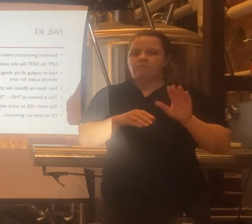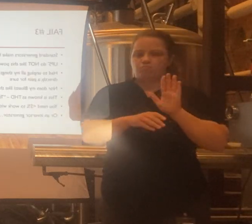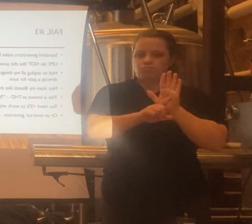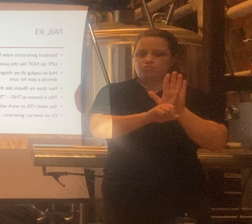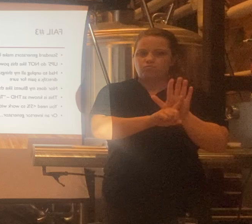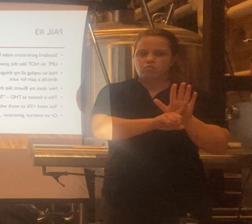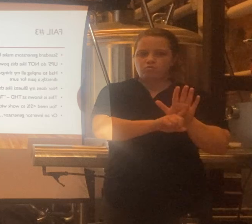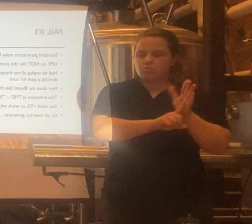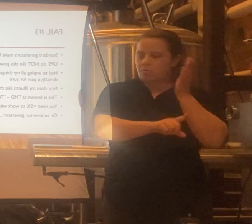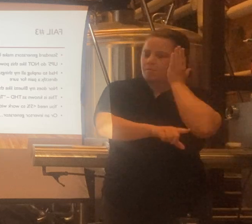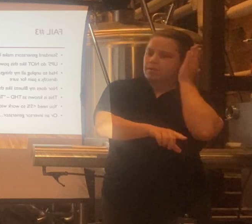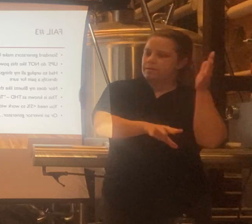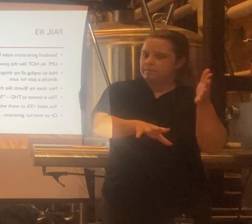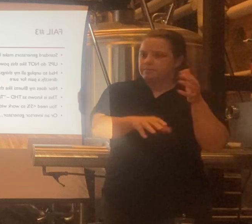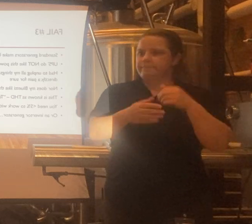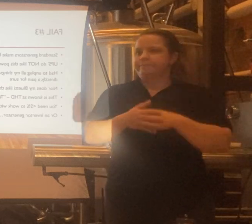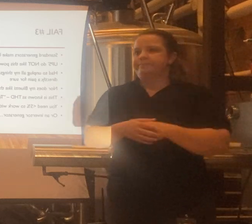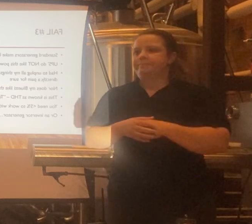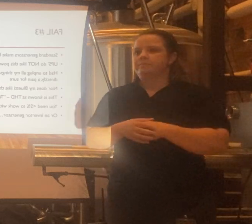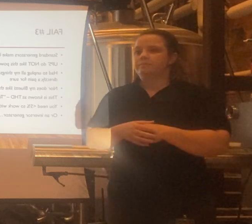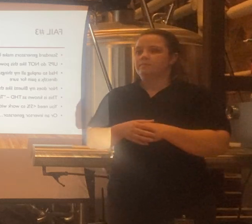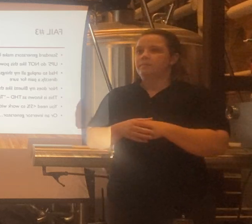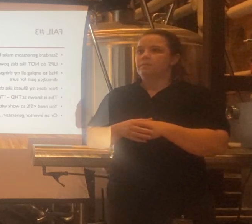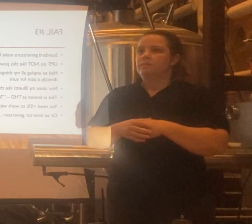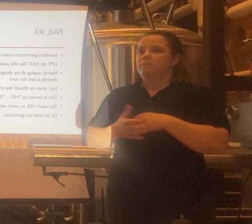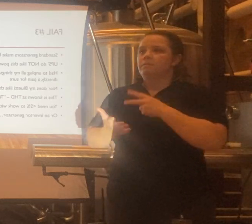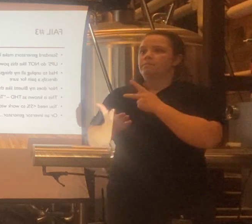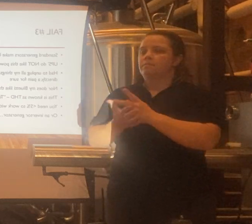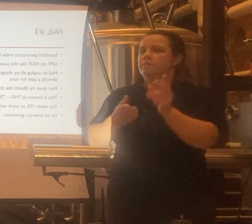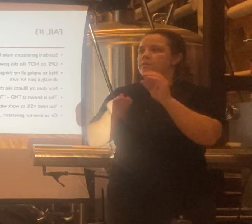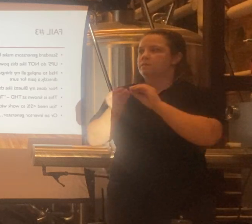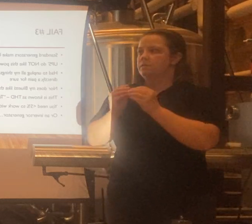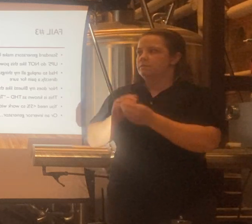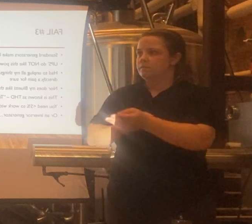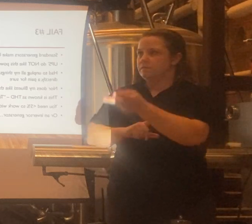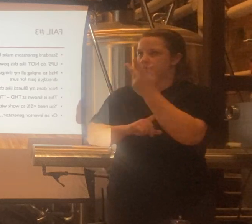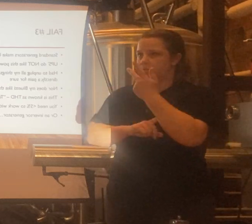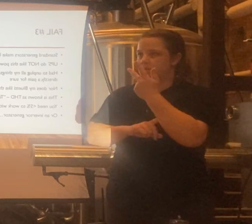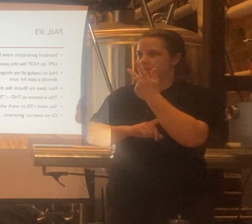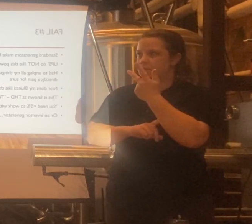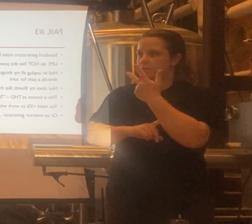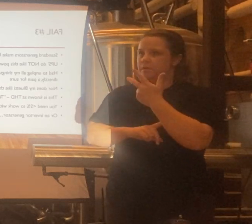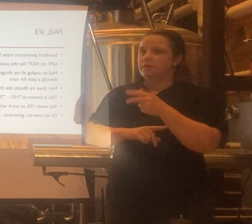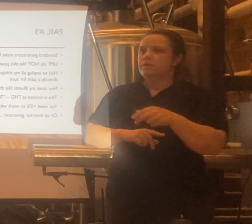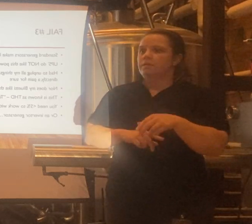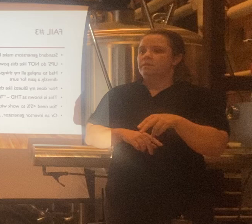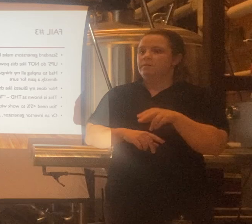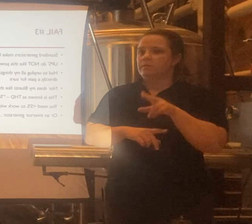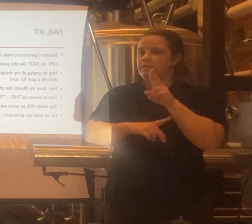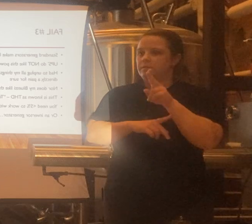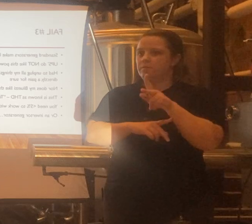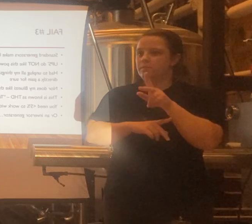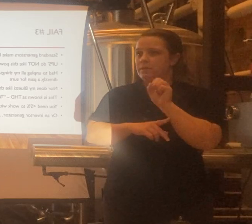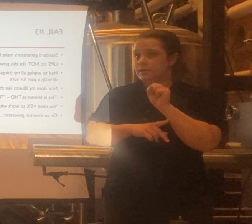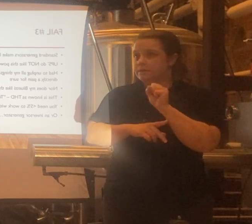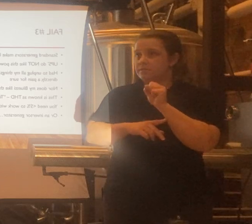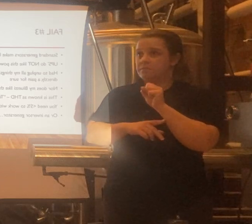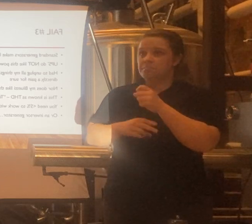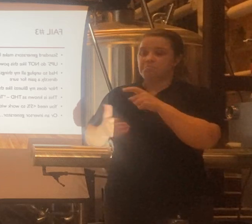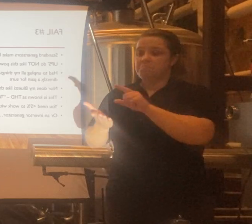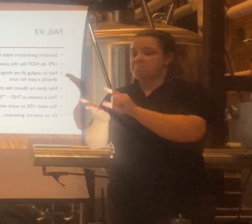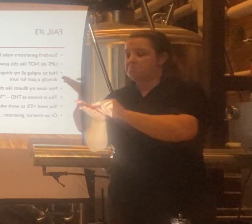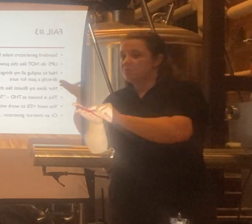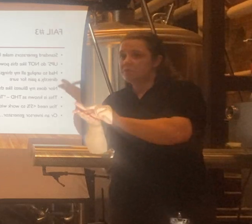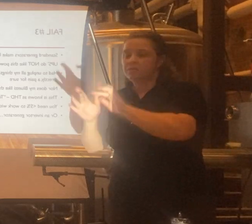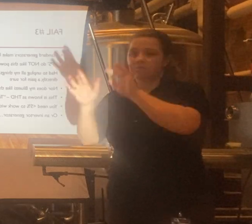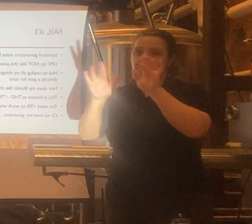3. How many people use UPSs in their house? I've got them. Yeah, Todd's got one. So I've got them on every printer, every computer